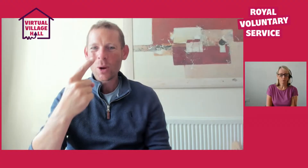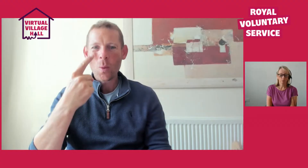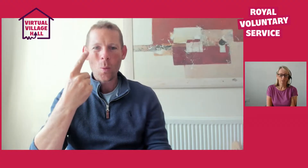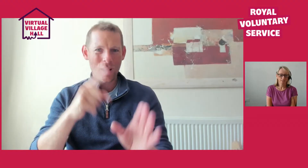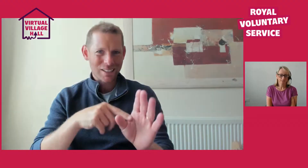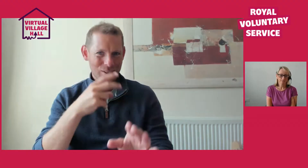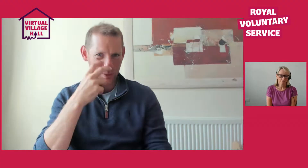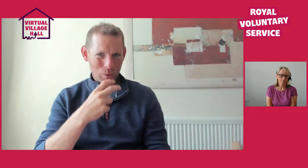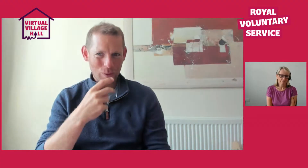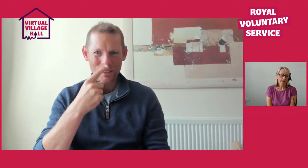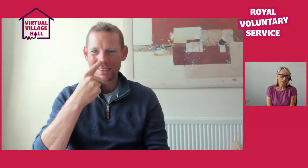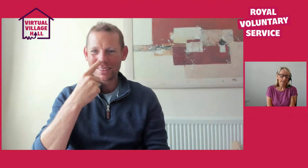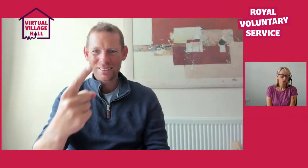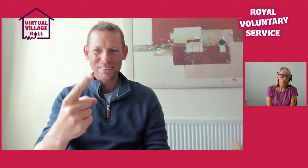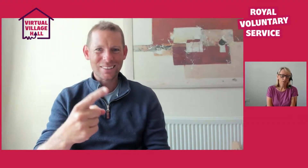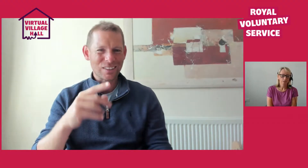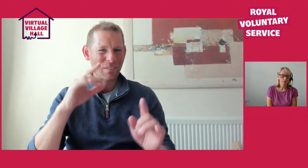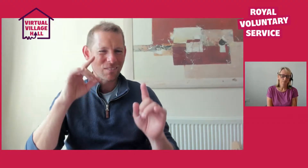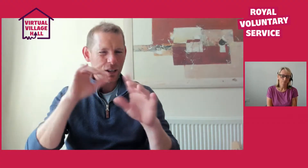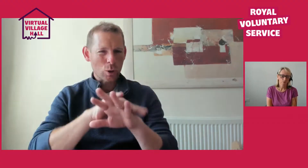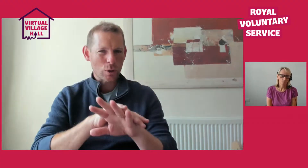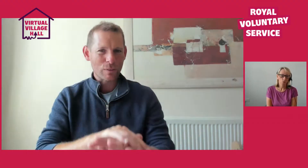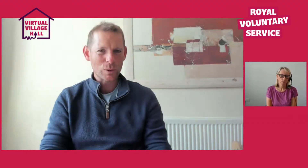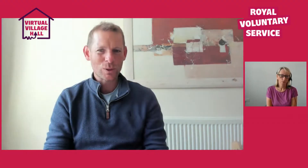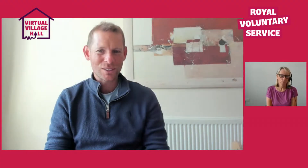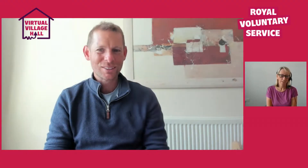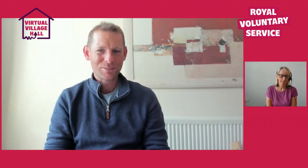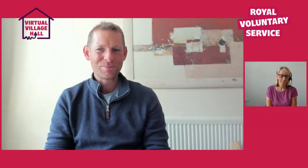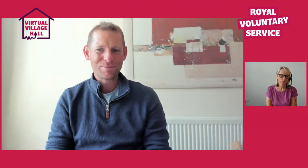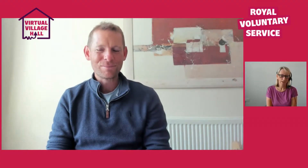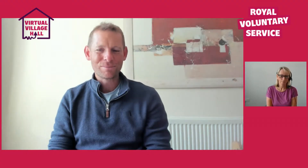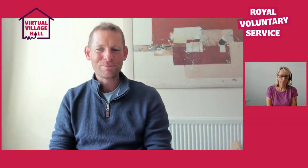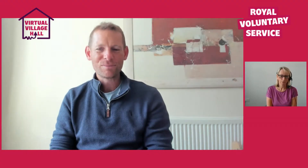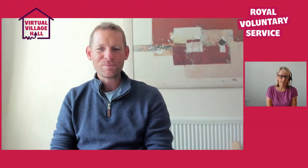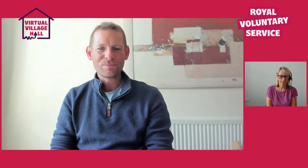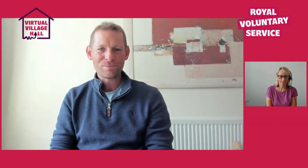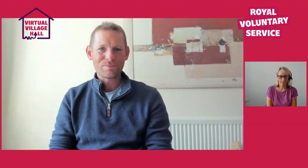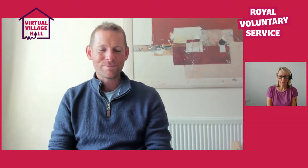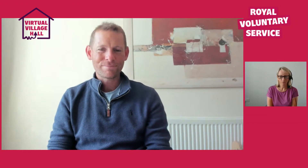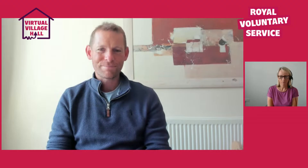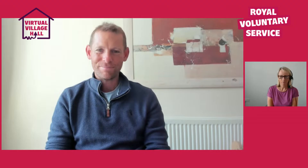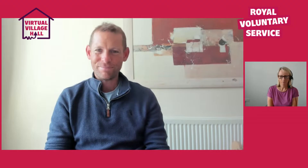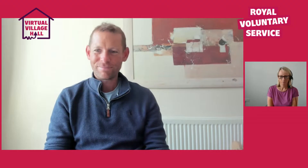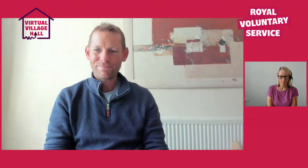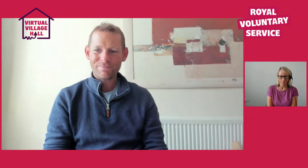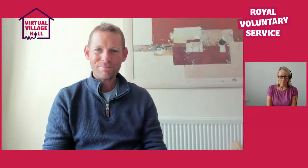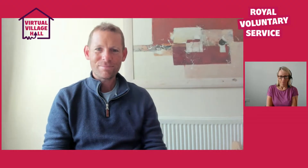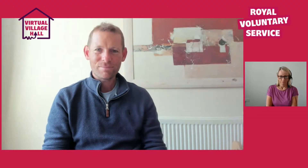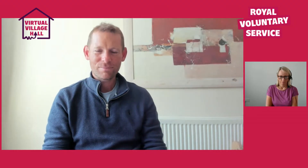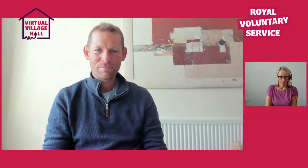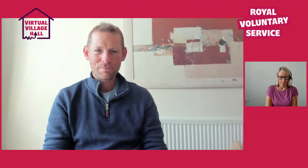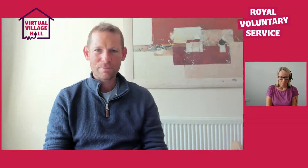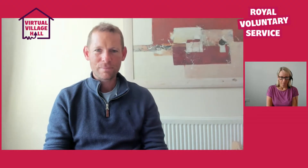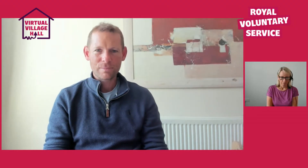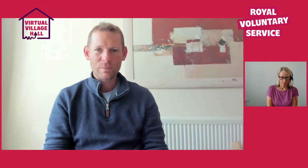the nose, which is age 1 year or 1 year old. It is quite confusing, I know.